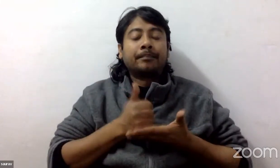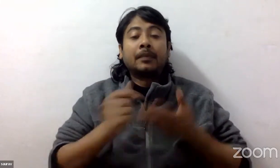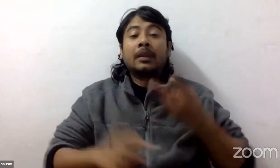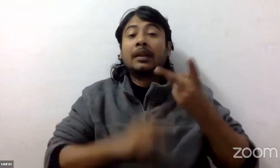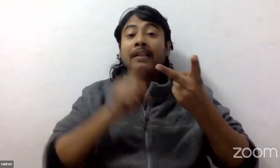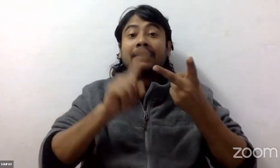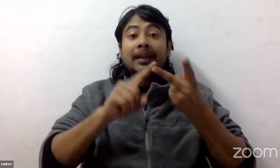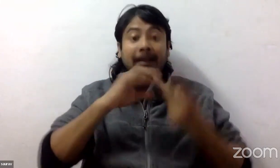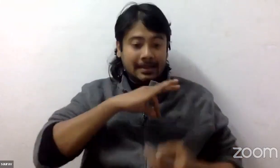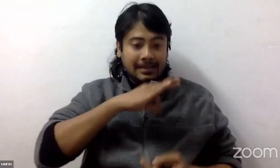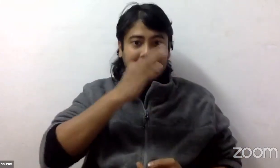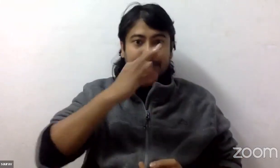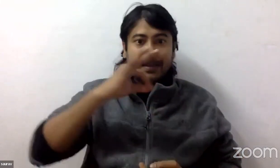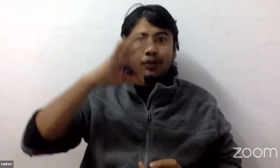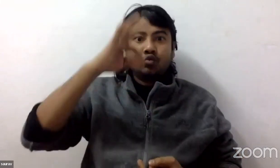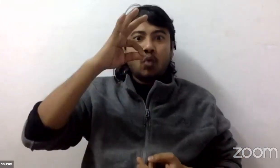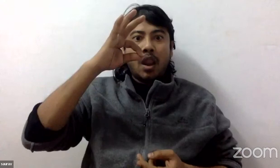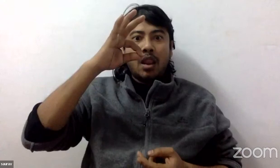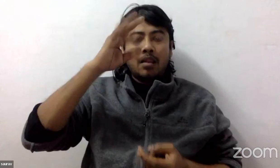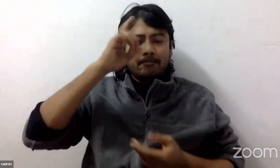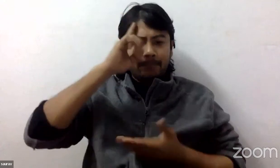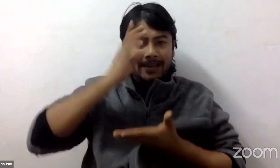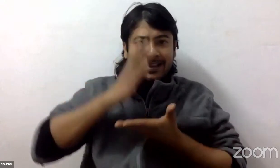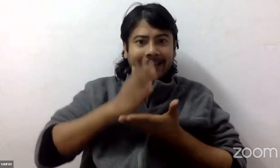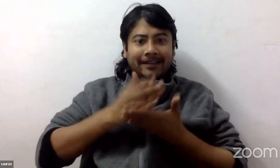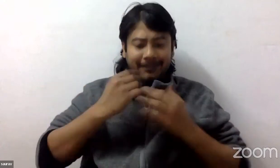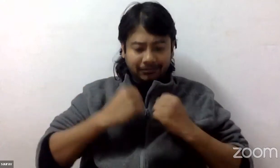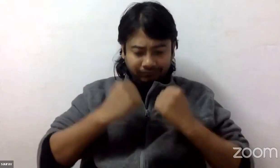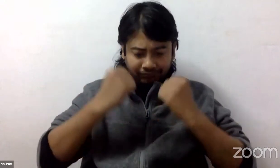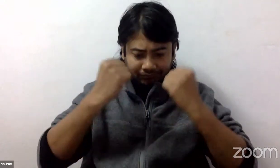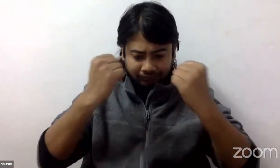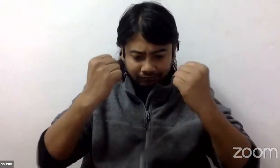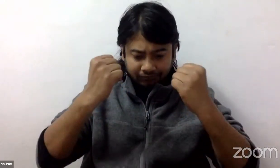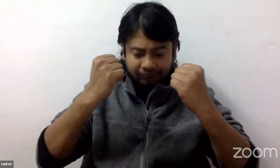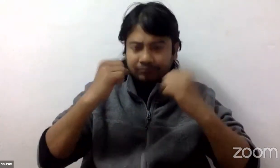try to do some service to Krishna by cooking prasadam.